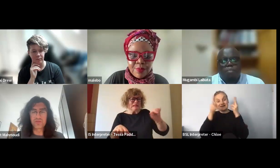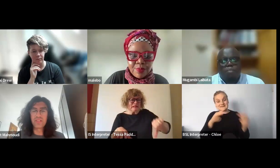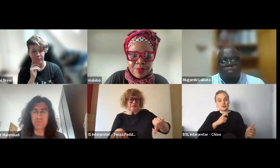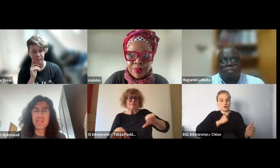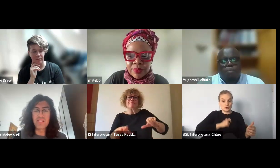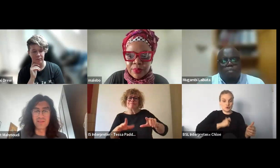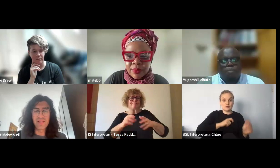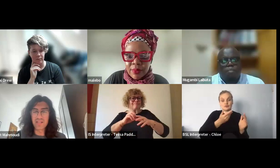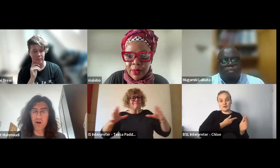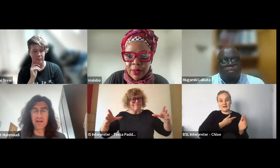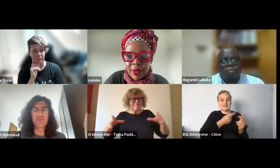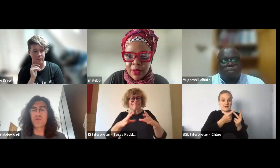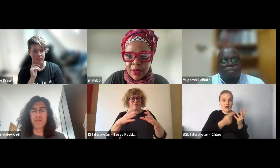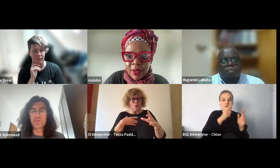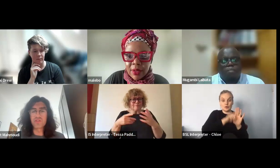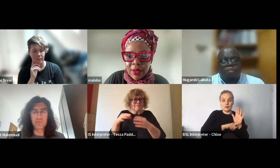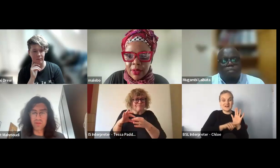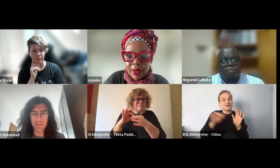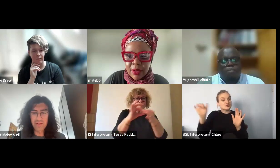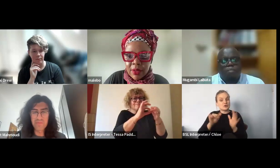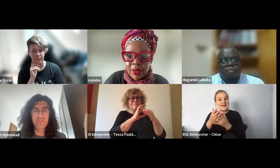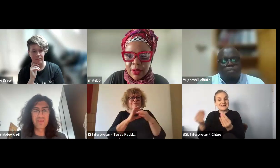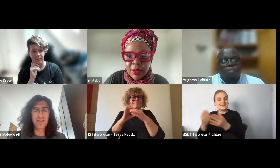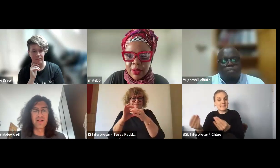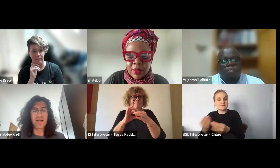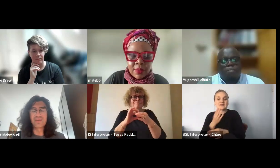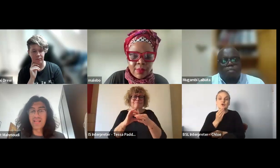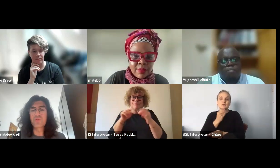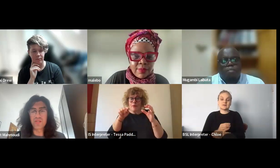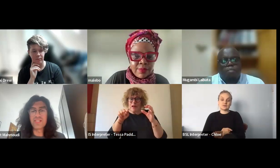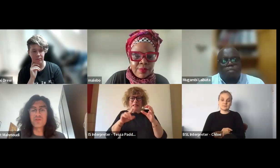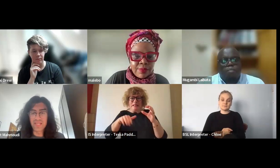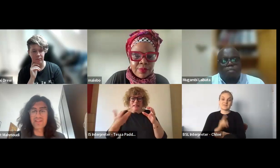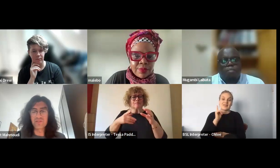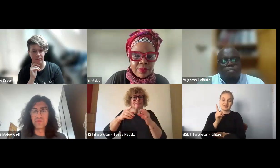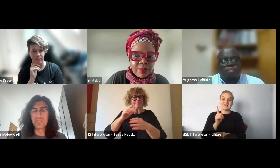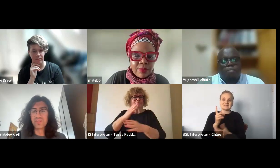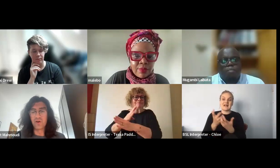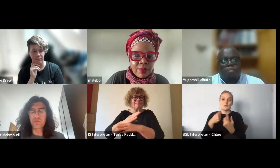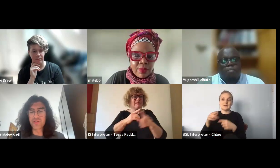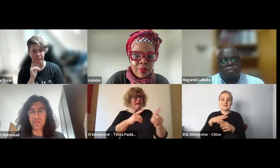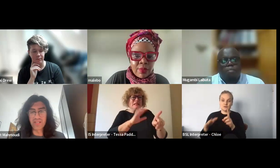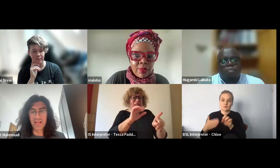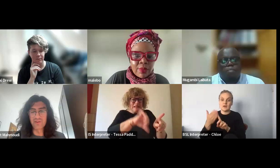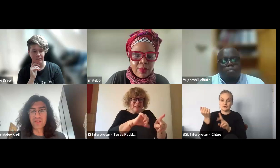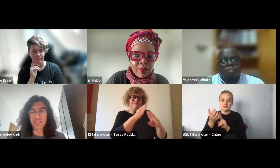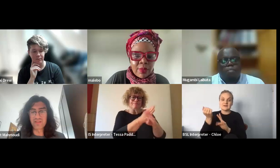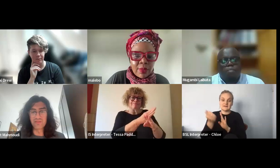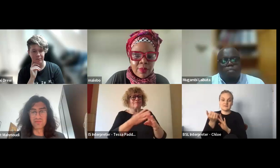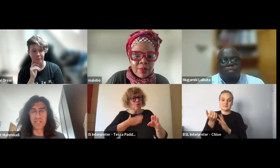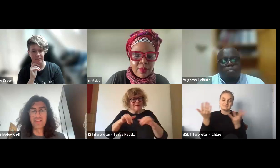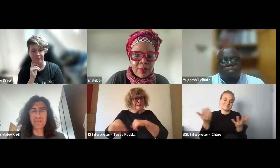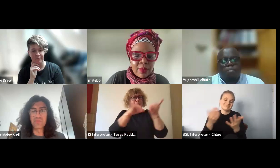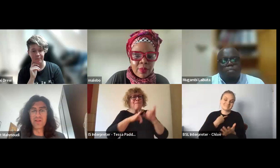there shouldn't really be any carve-outs for the usage, period. And I think that's where we need to get to. But unfortunately, I don't think